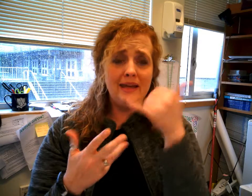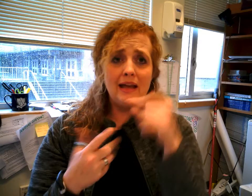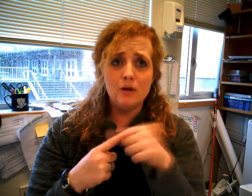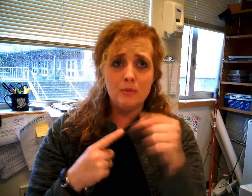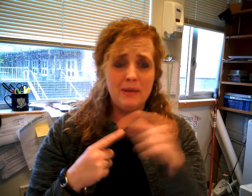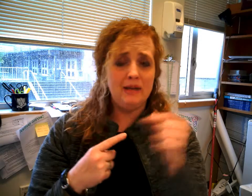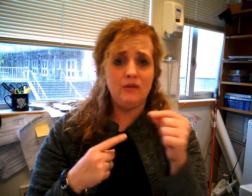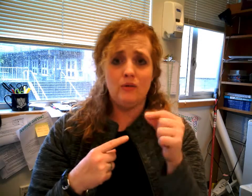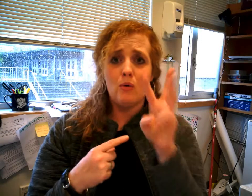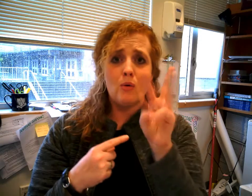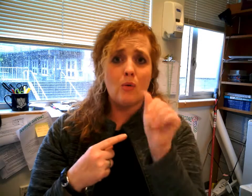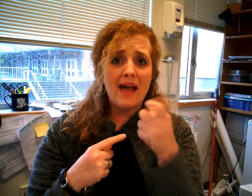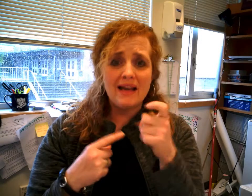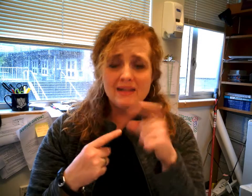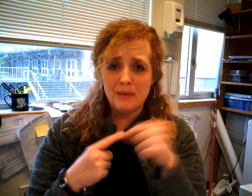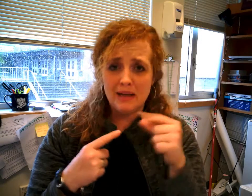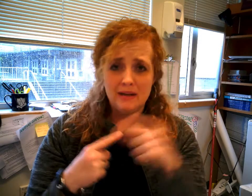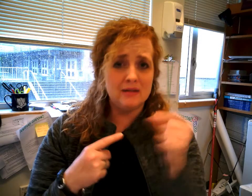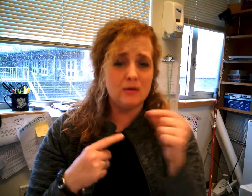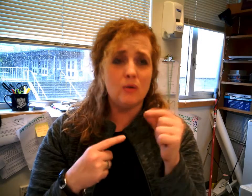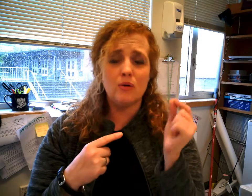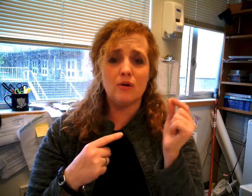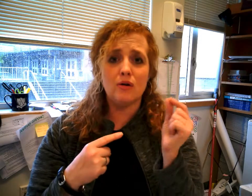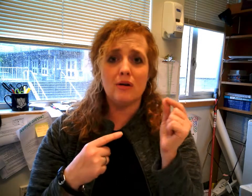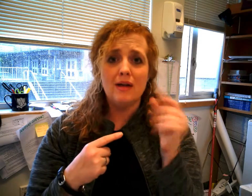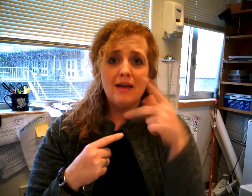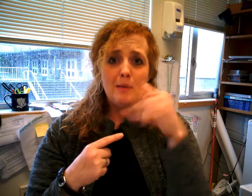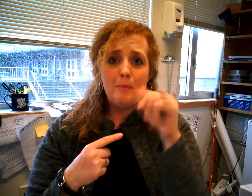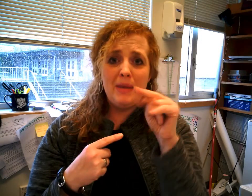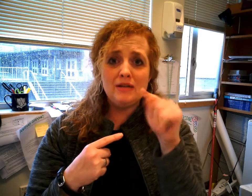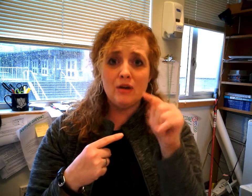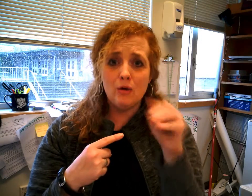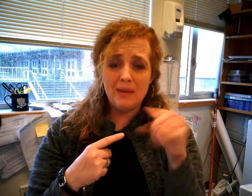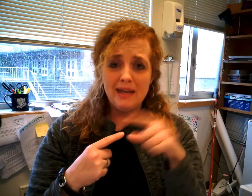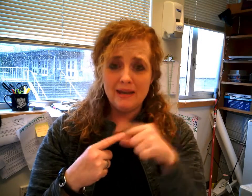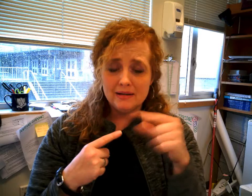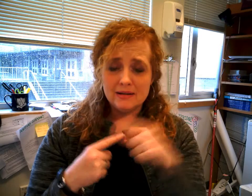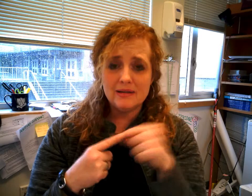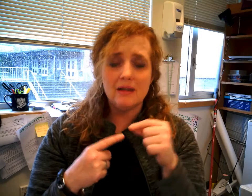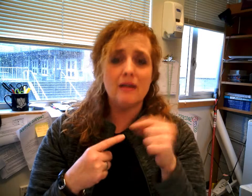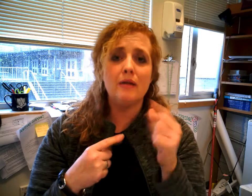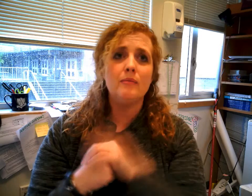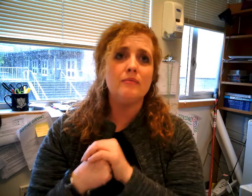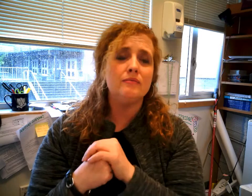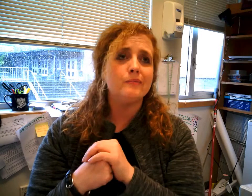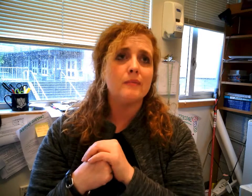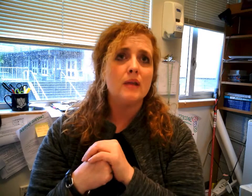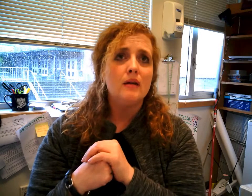yellow beans or wax beans or pinto beans